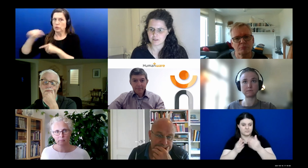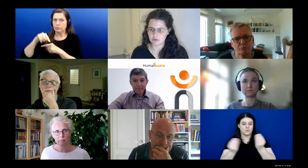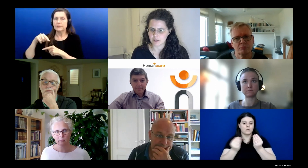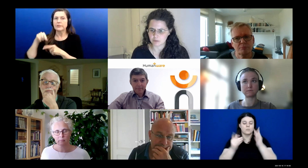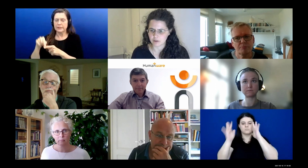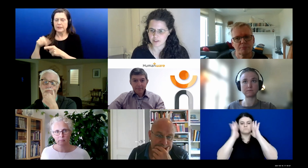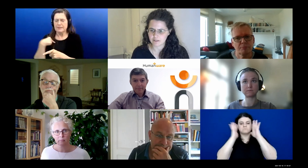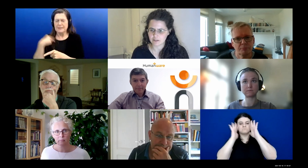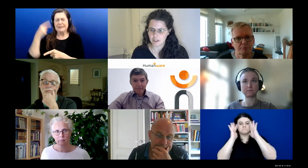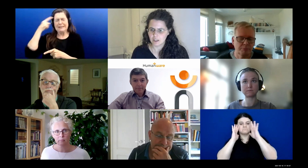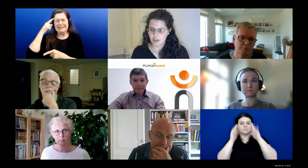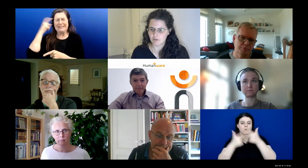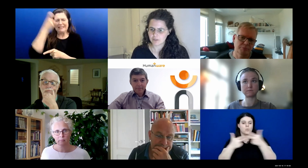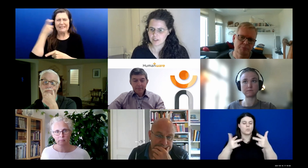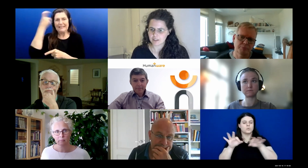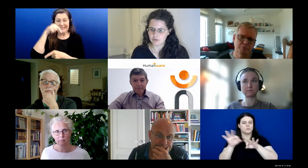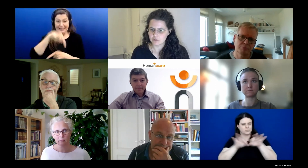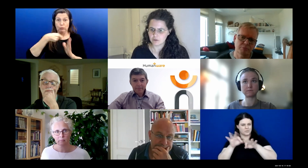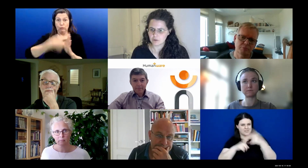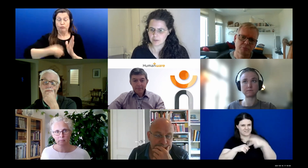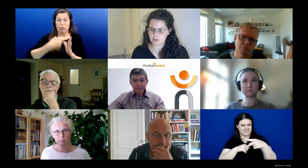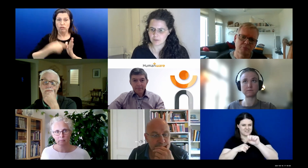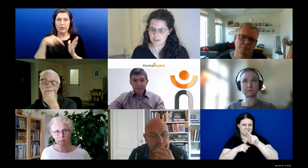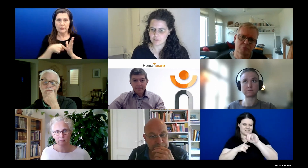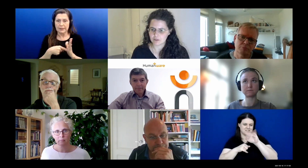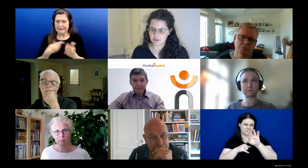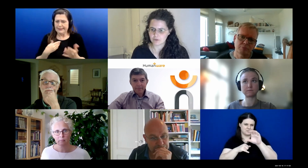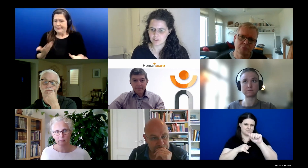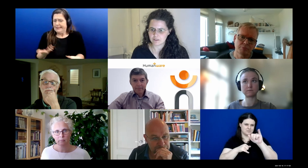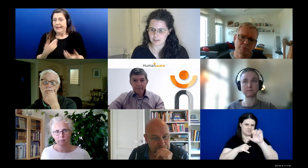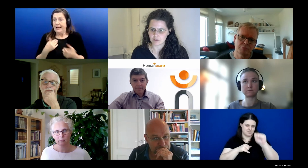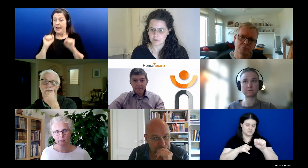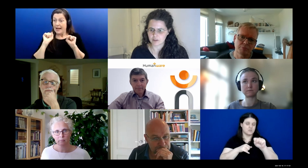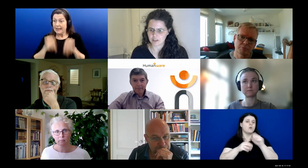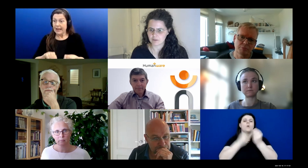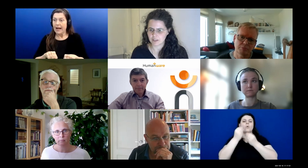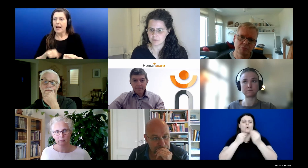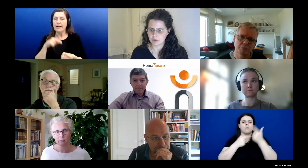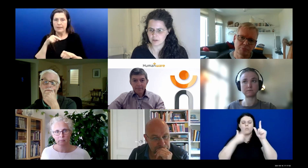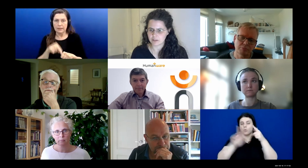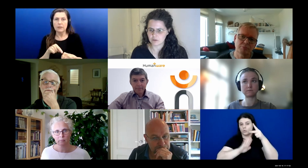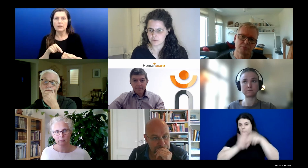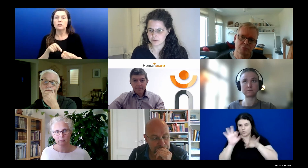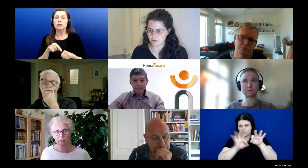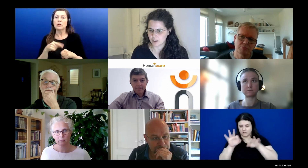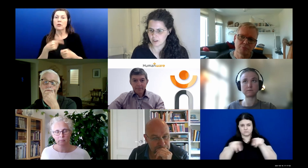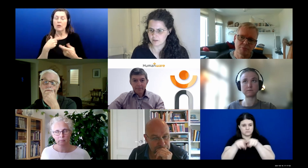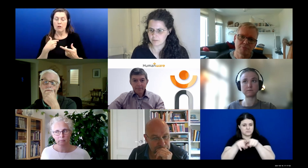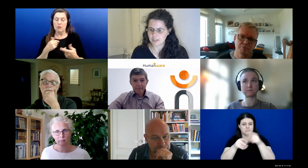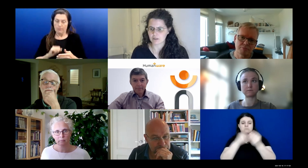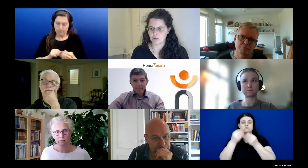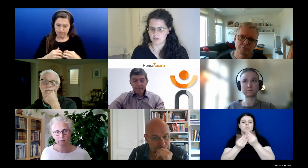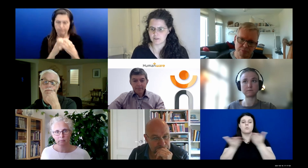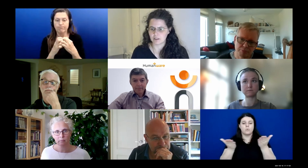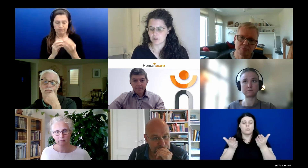mind in the Suitcase project is what we can do to best make the results of this and other projects available and useful to the